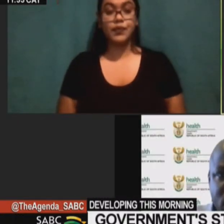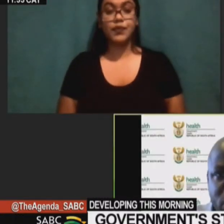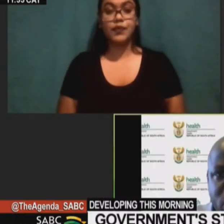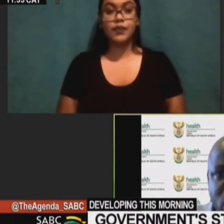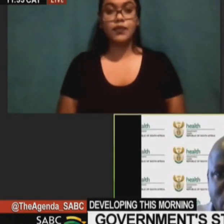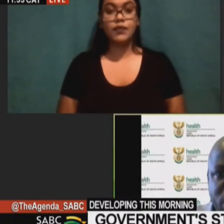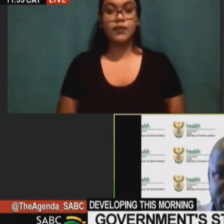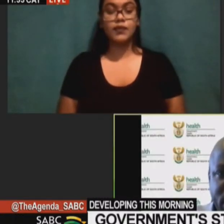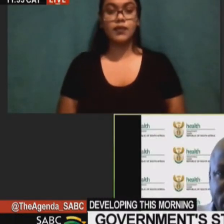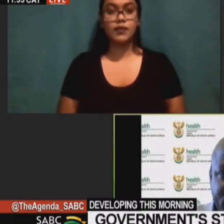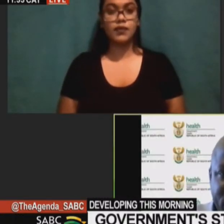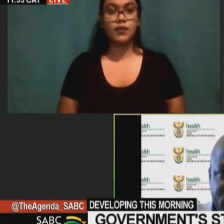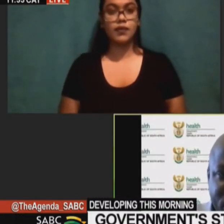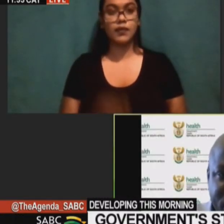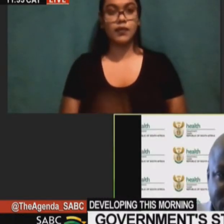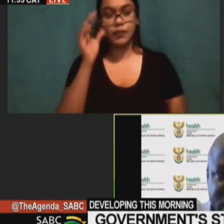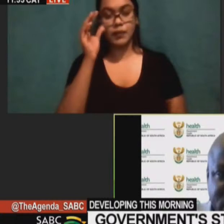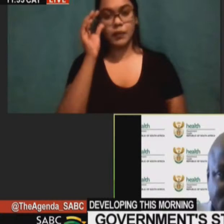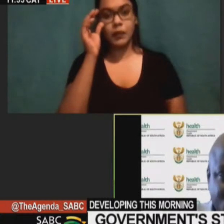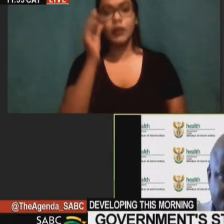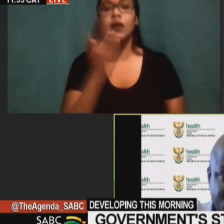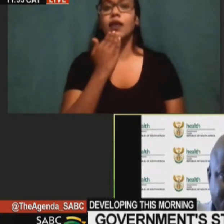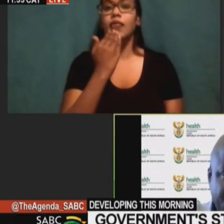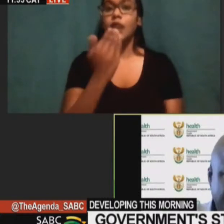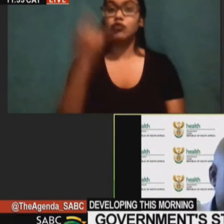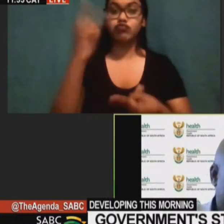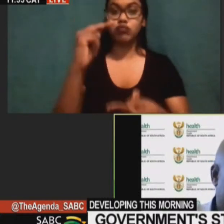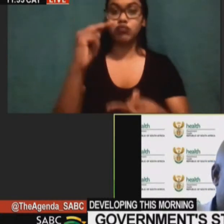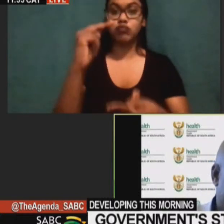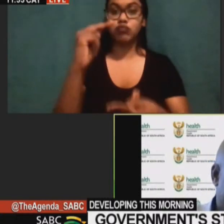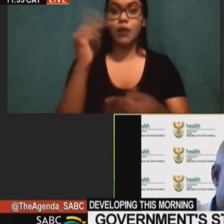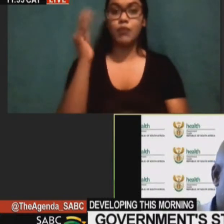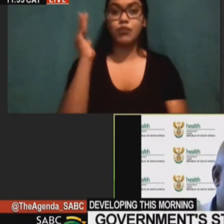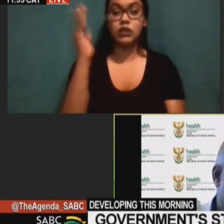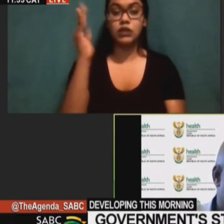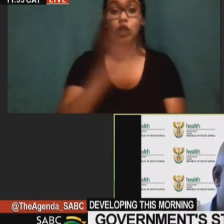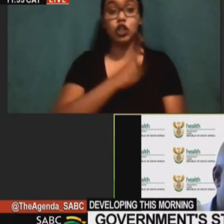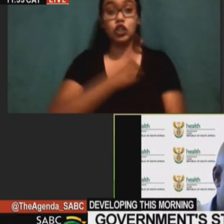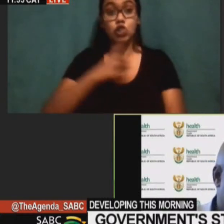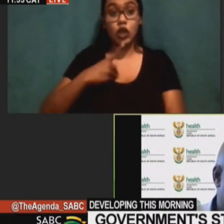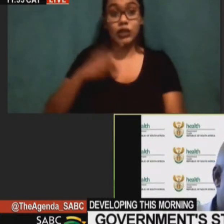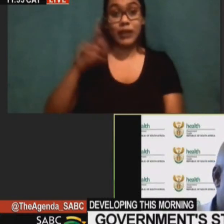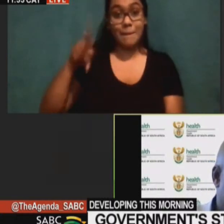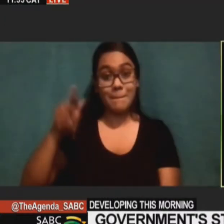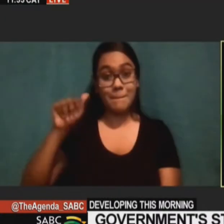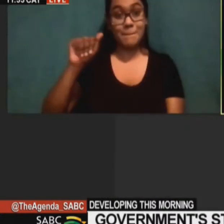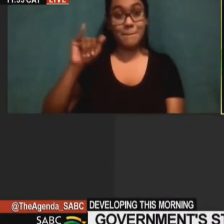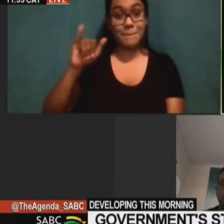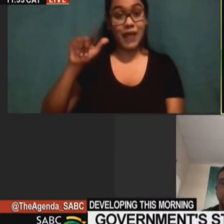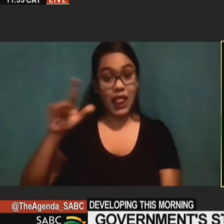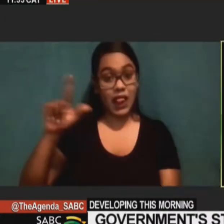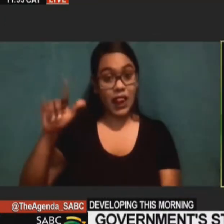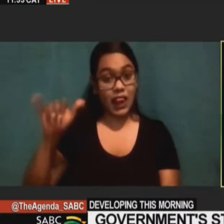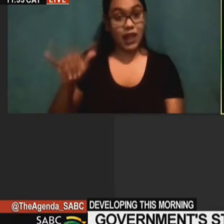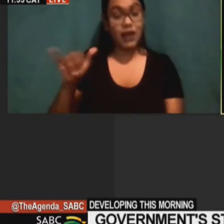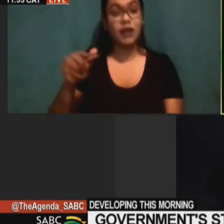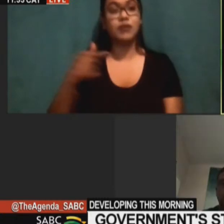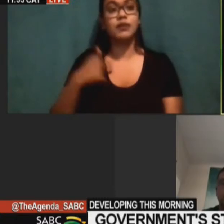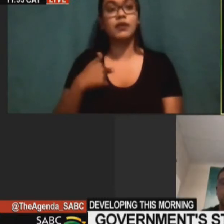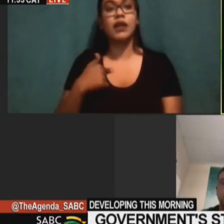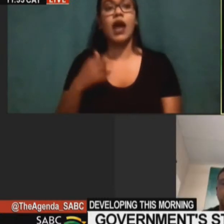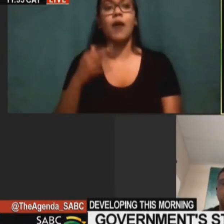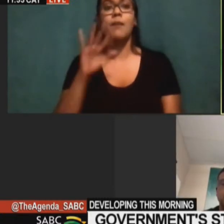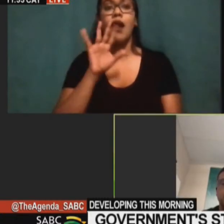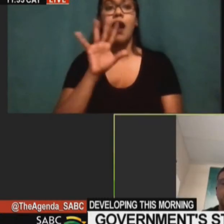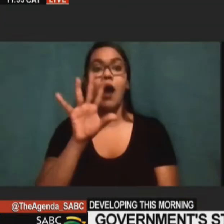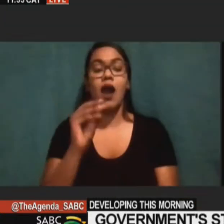Thanks for your very brief presentation, Dr. Pillay. Now I'm going to call upon our colleague from the Department